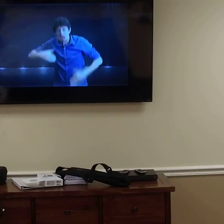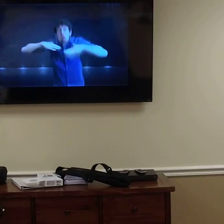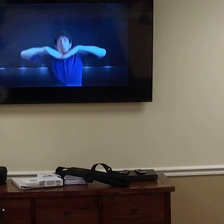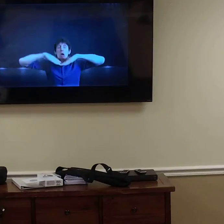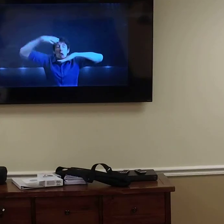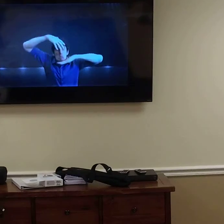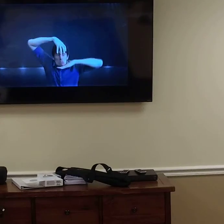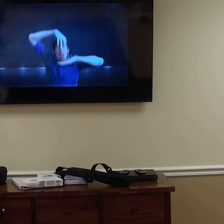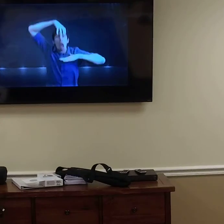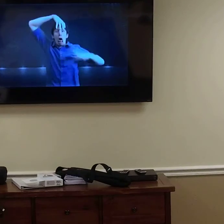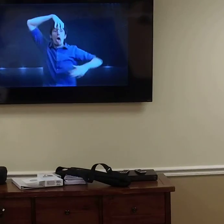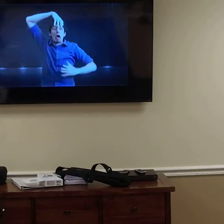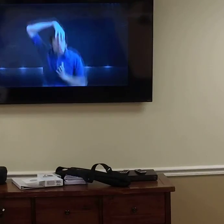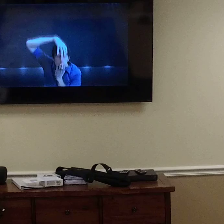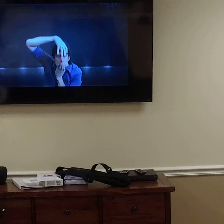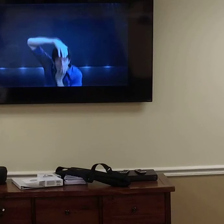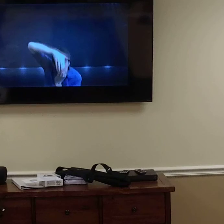opens up, picks them up.